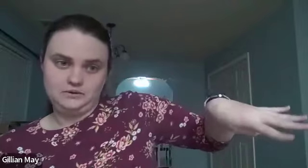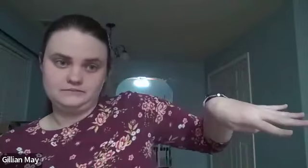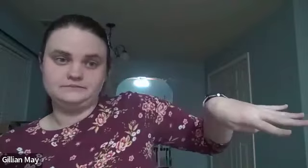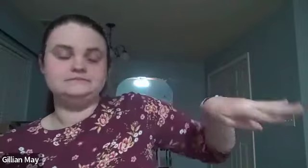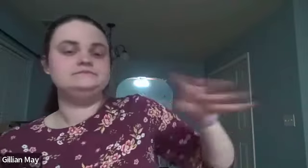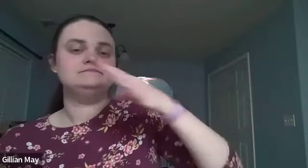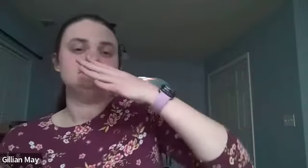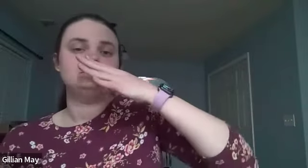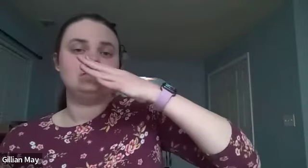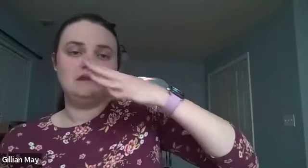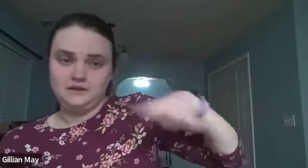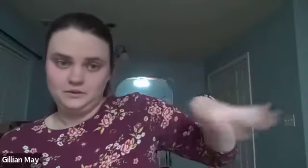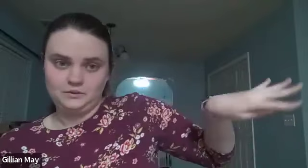Ignore. Ignore.